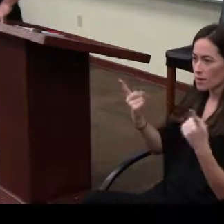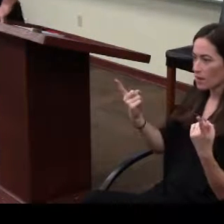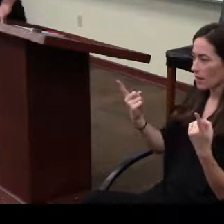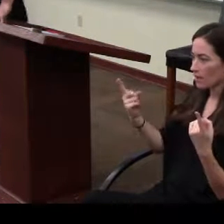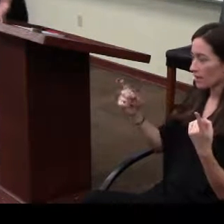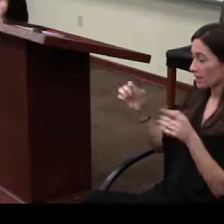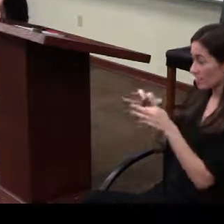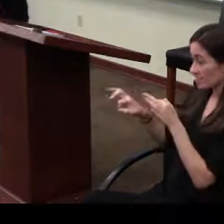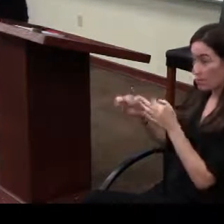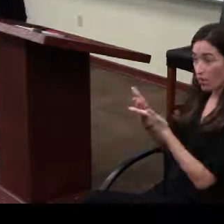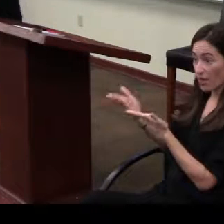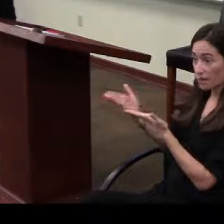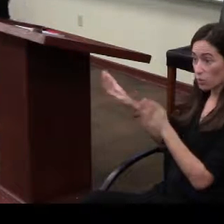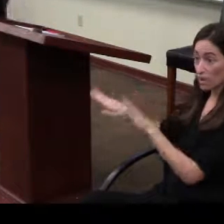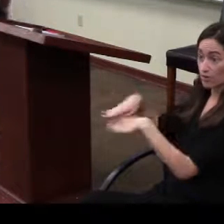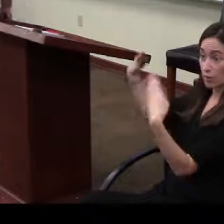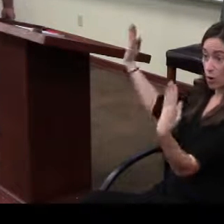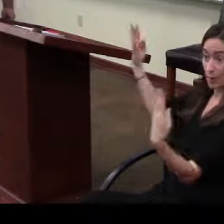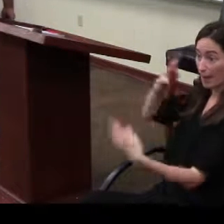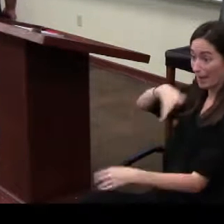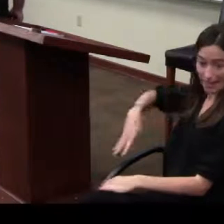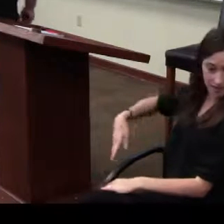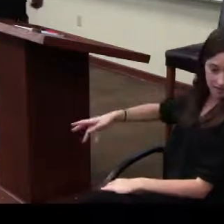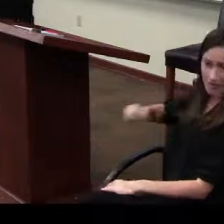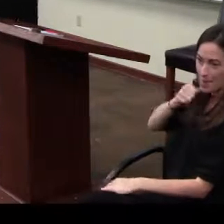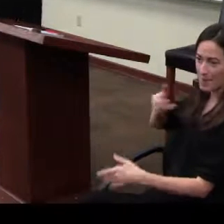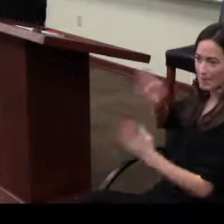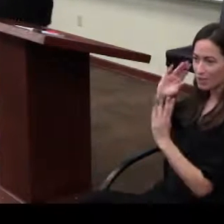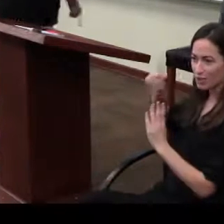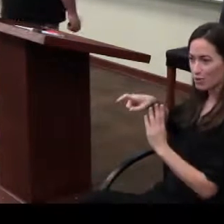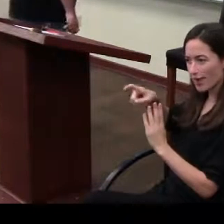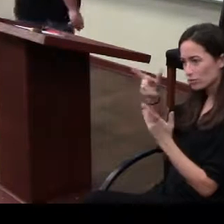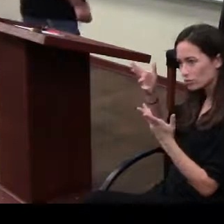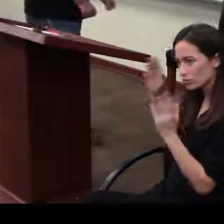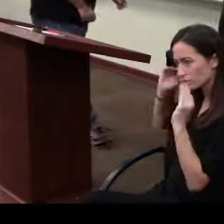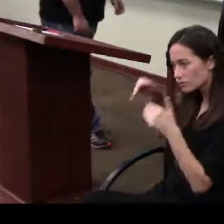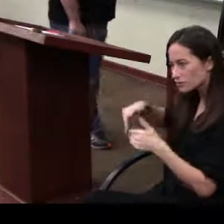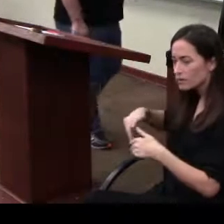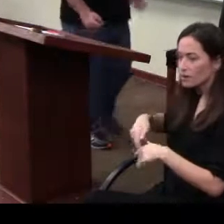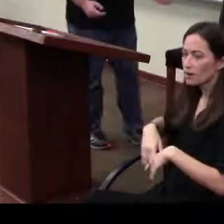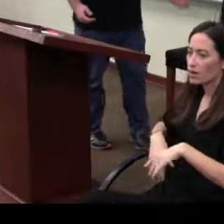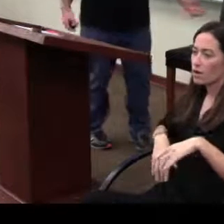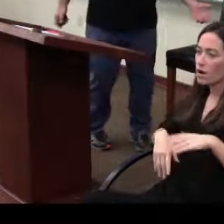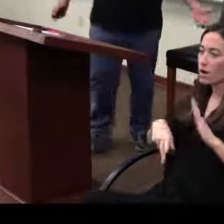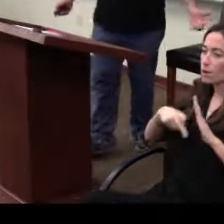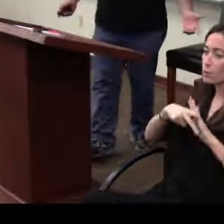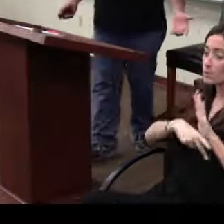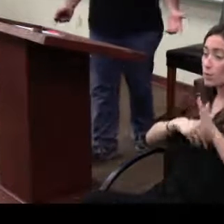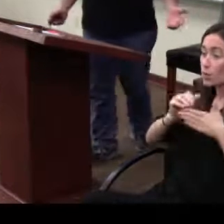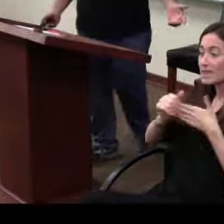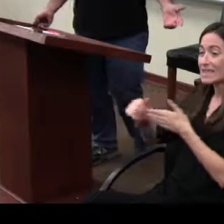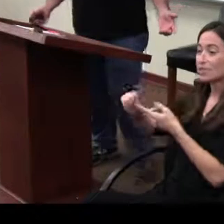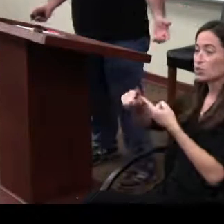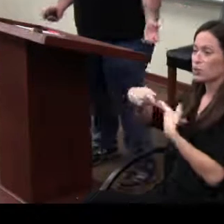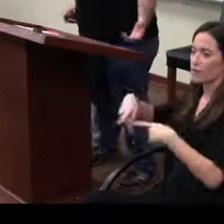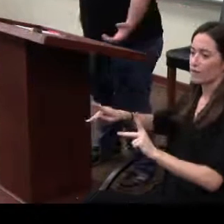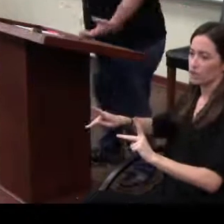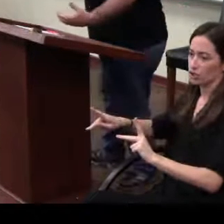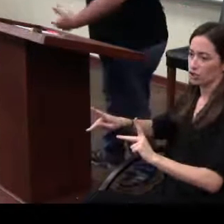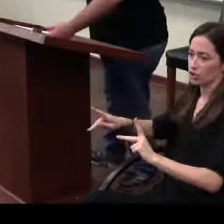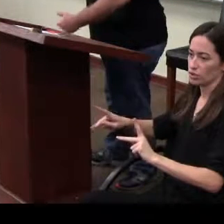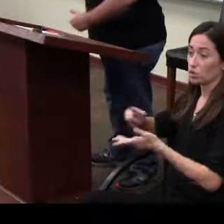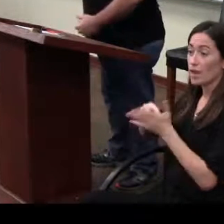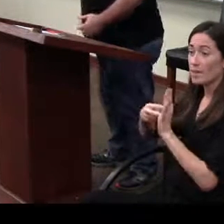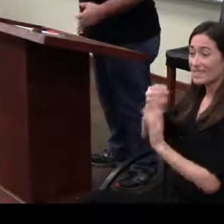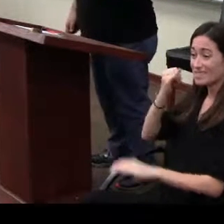on some of the simple stuff. Okay, we have to think about that. Principle of least privilege, again. If they don't need access to it, don't give them access to it.